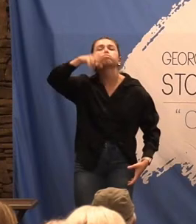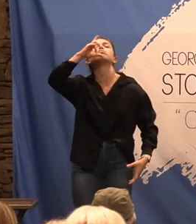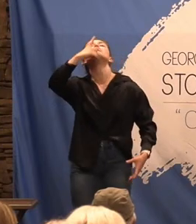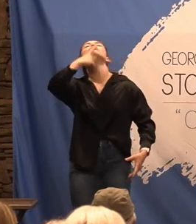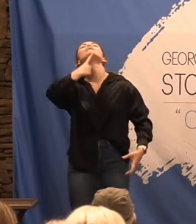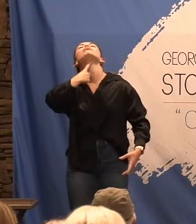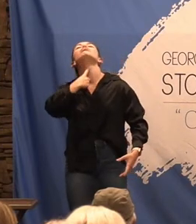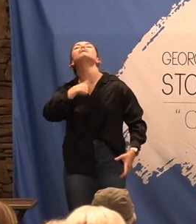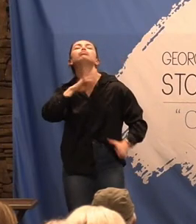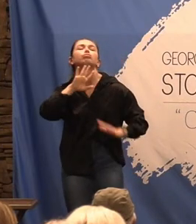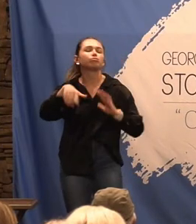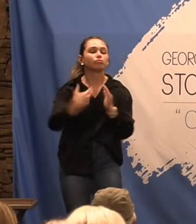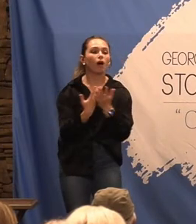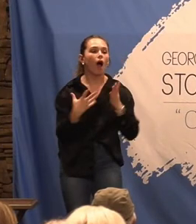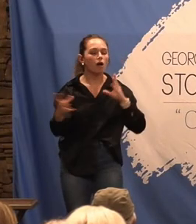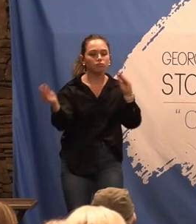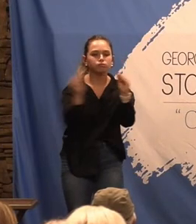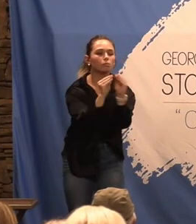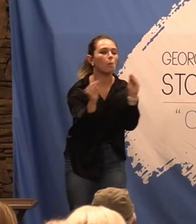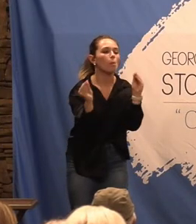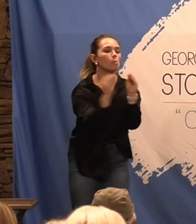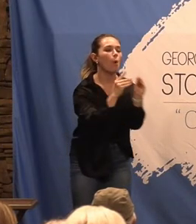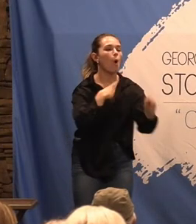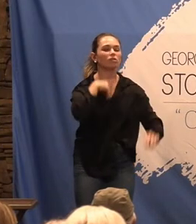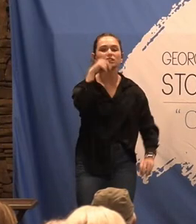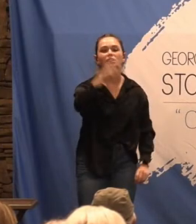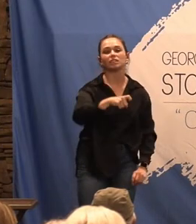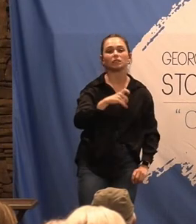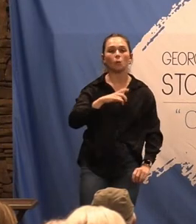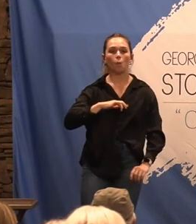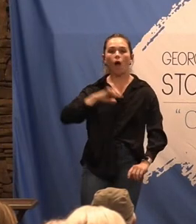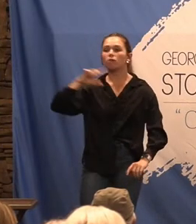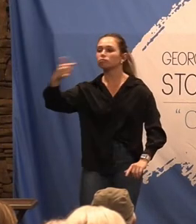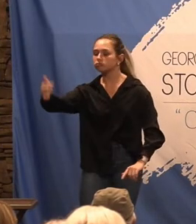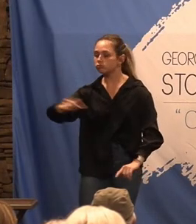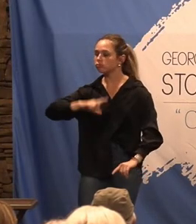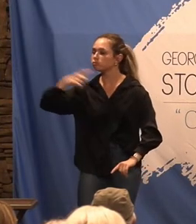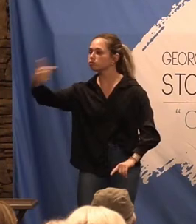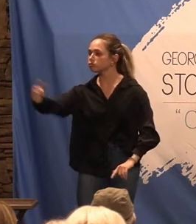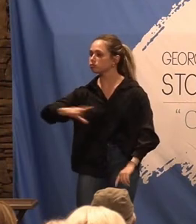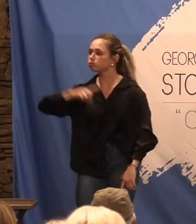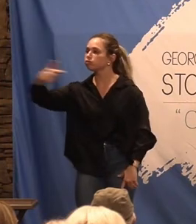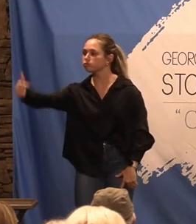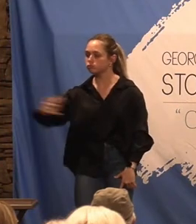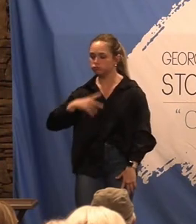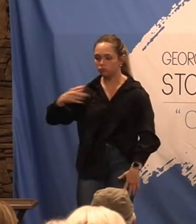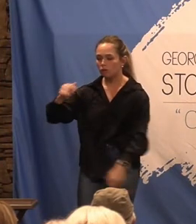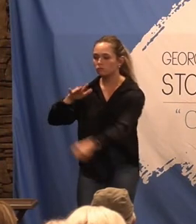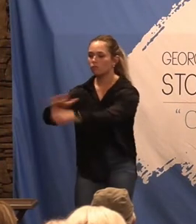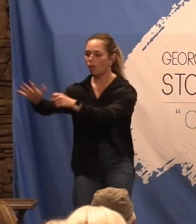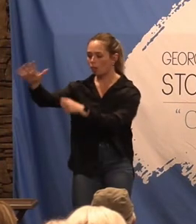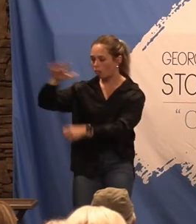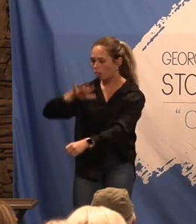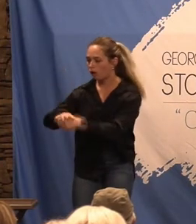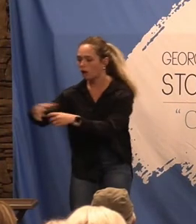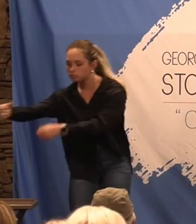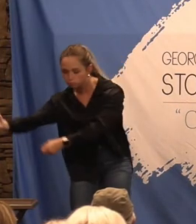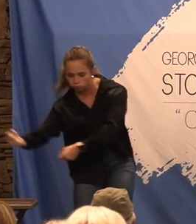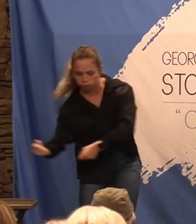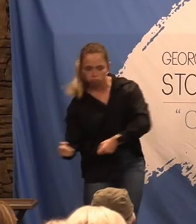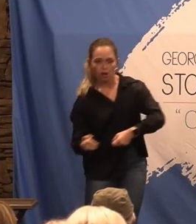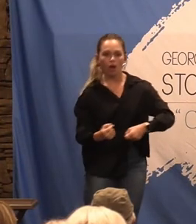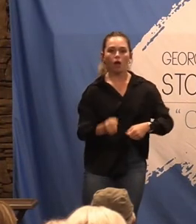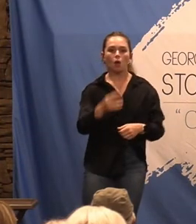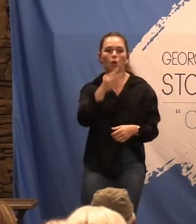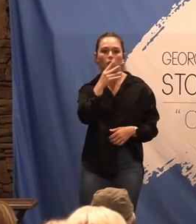gulp. More! Well, one trip led to another and another. In calabash after calabash, the girl dragged back. The